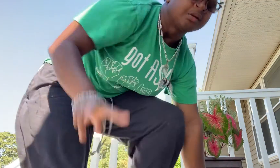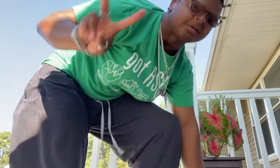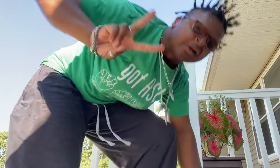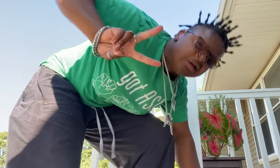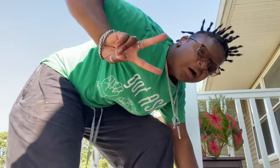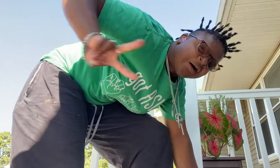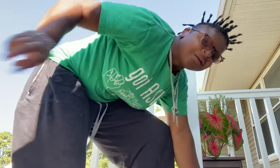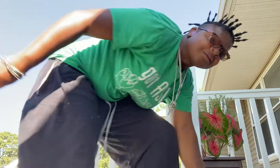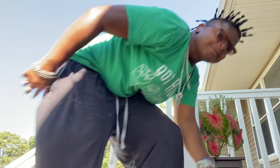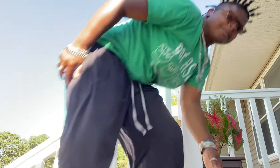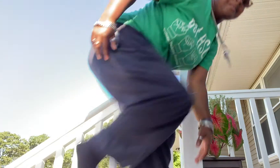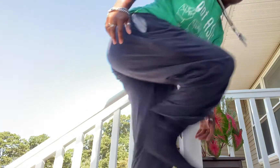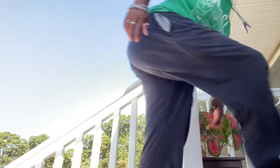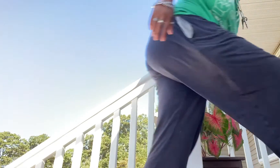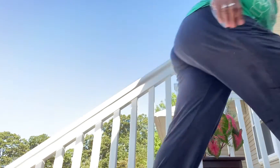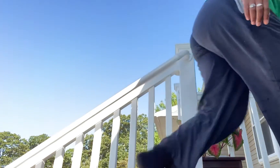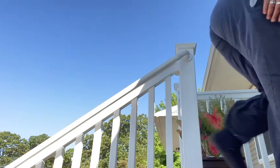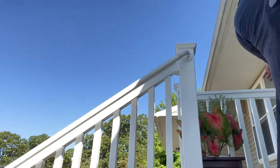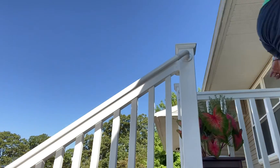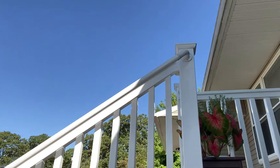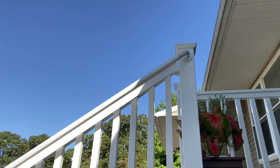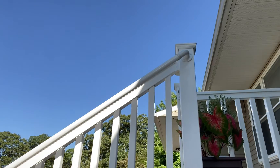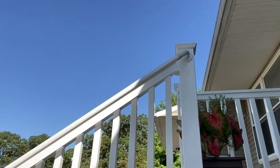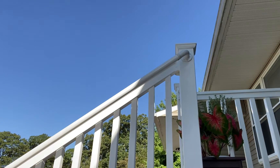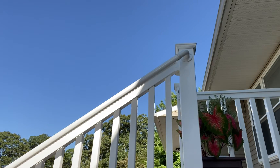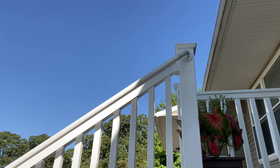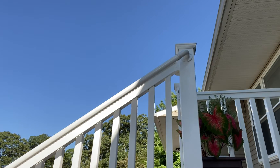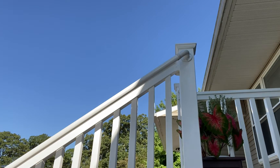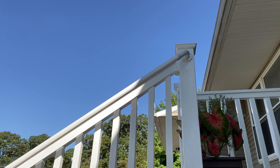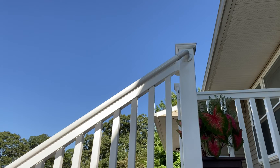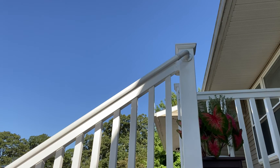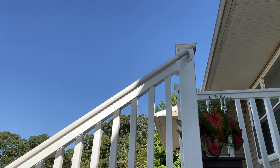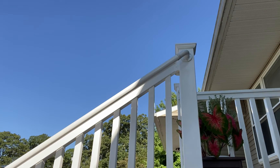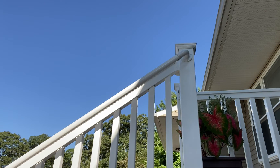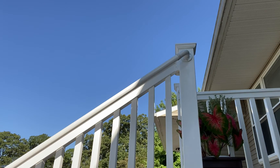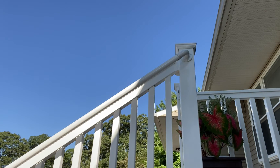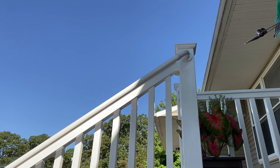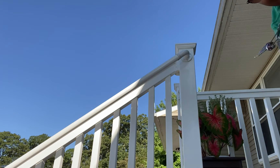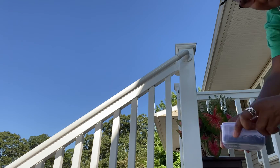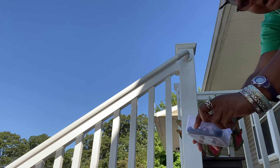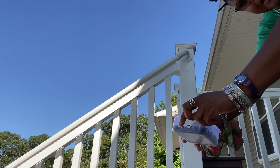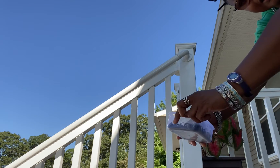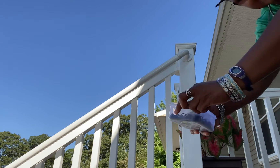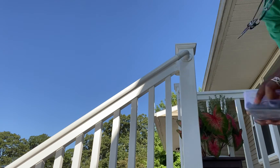See ya. Oh, man, I forgot this.